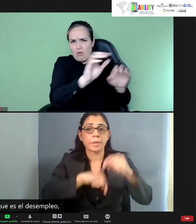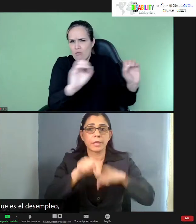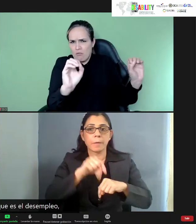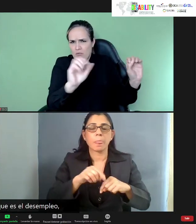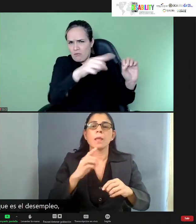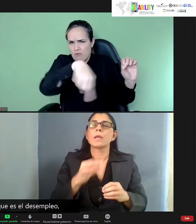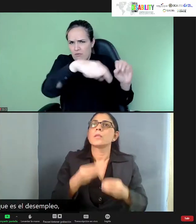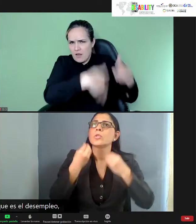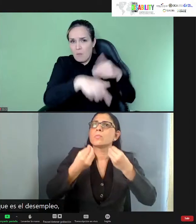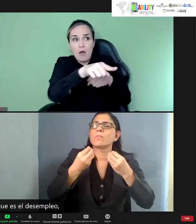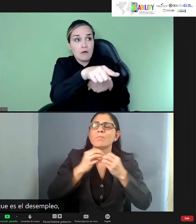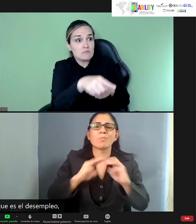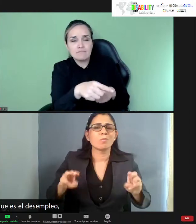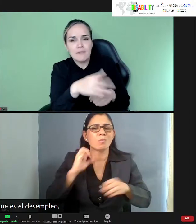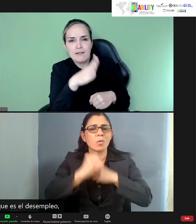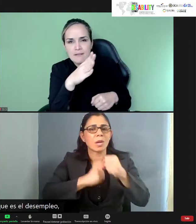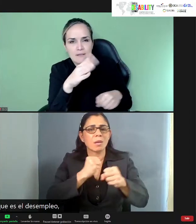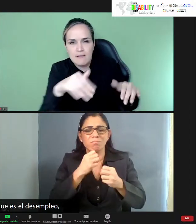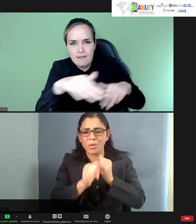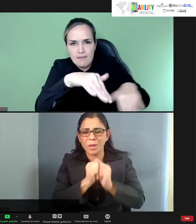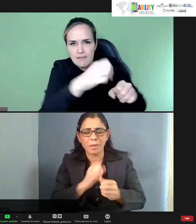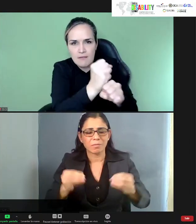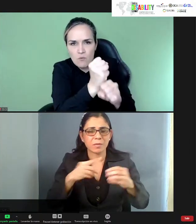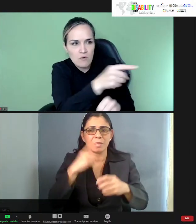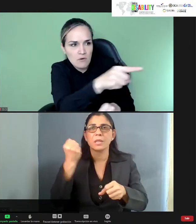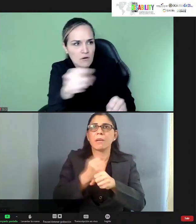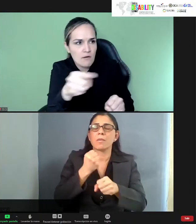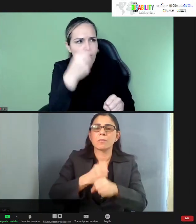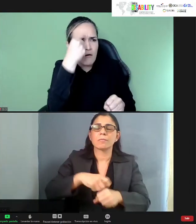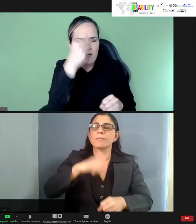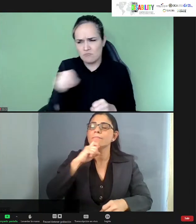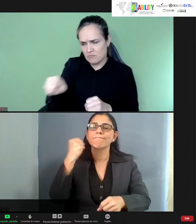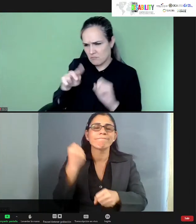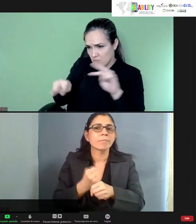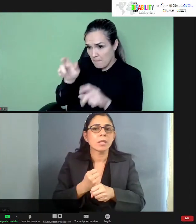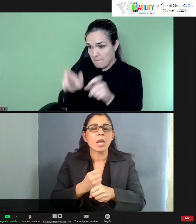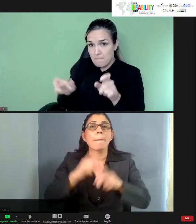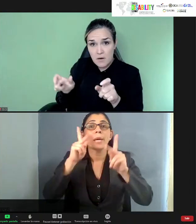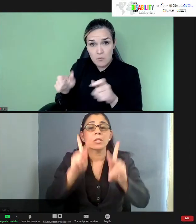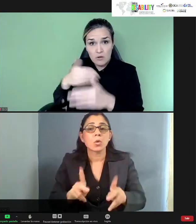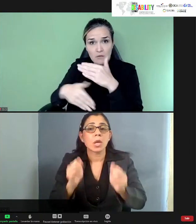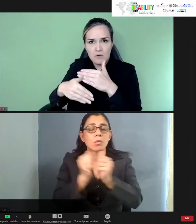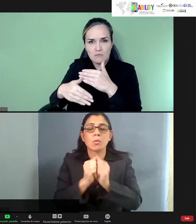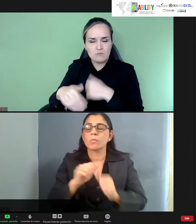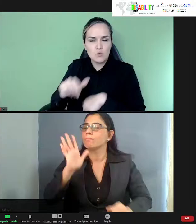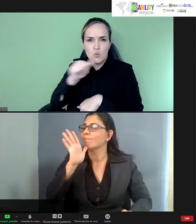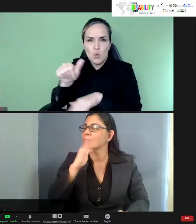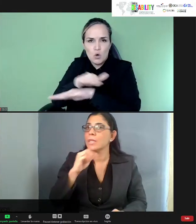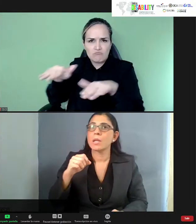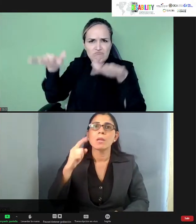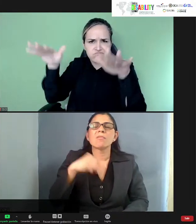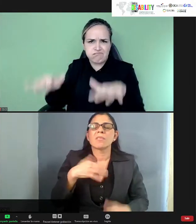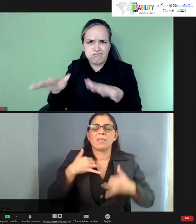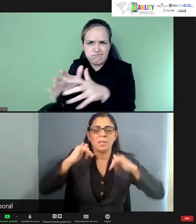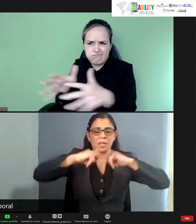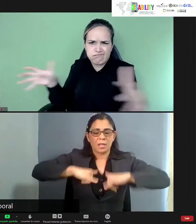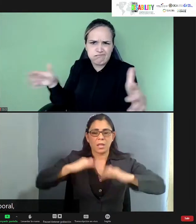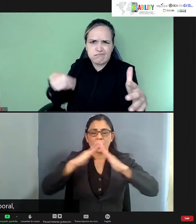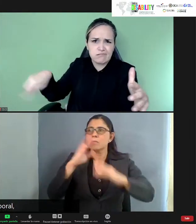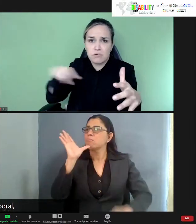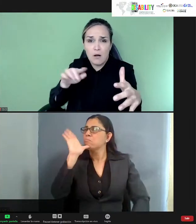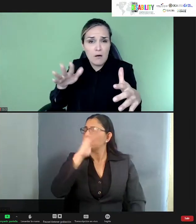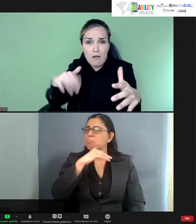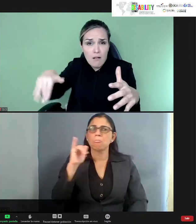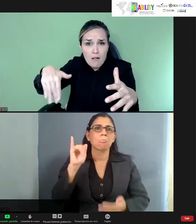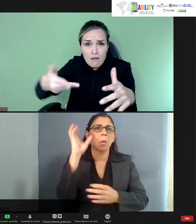who have no disabilities however we have a problem of a labor working activity those people who are not